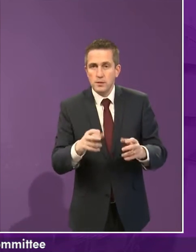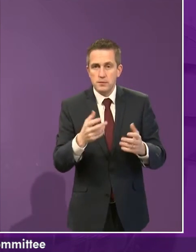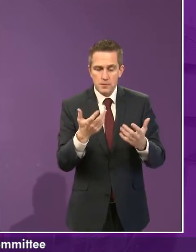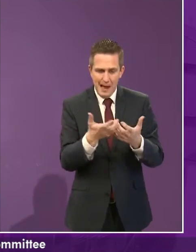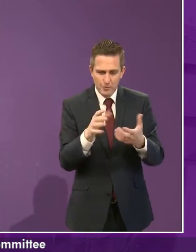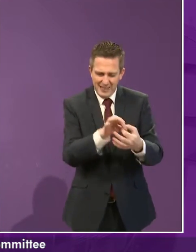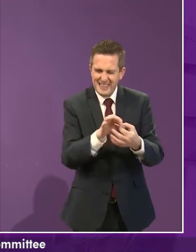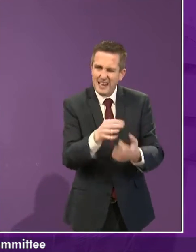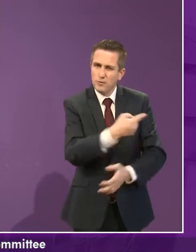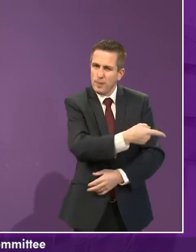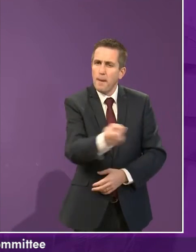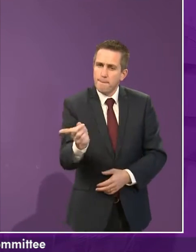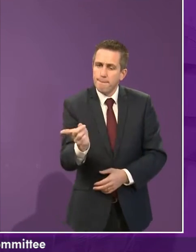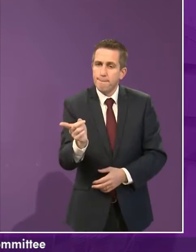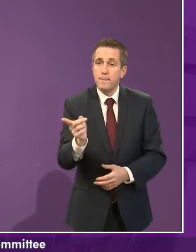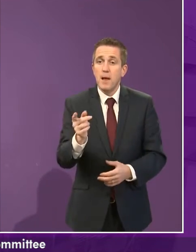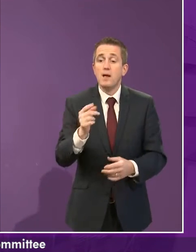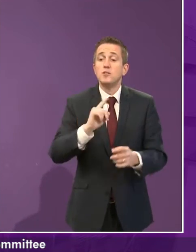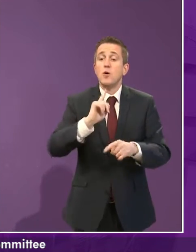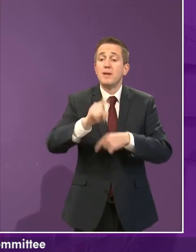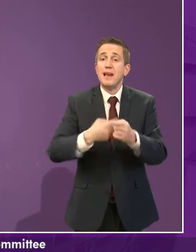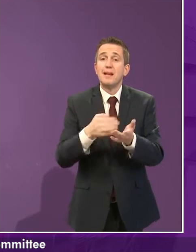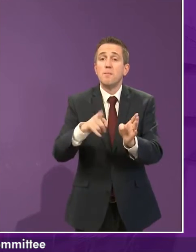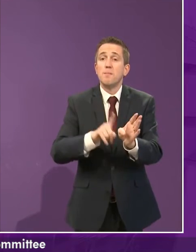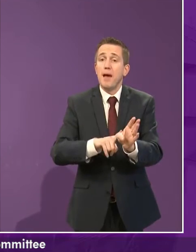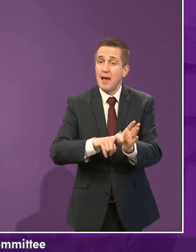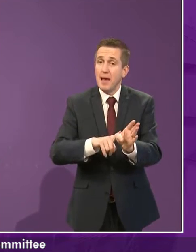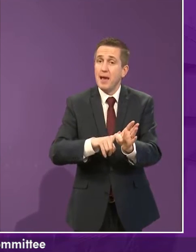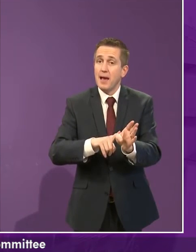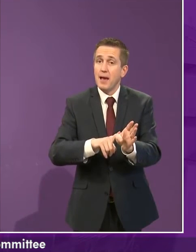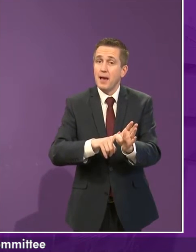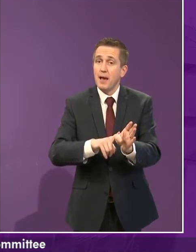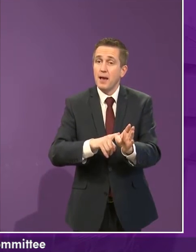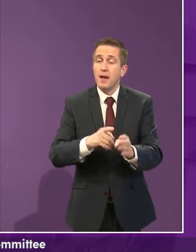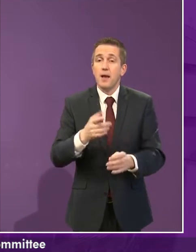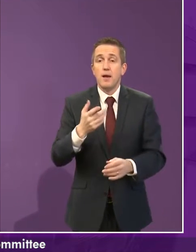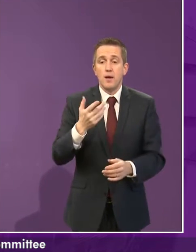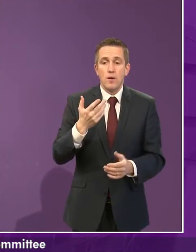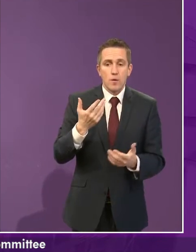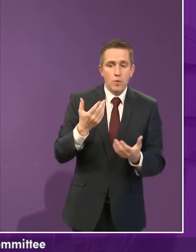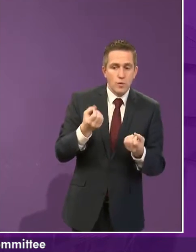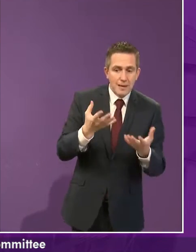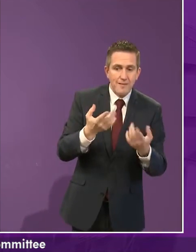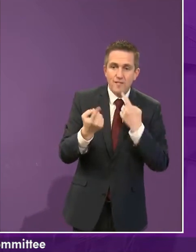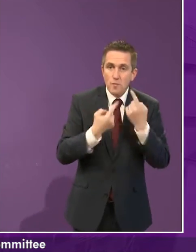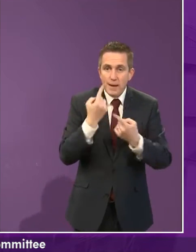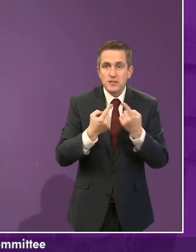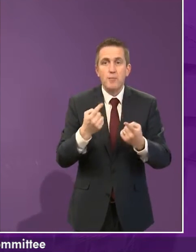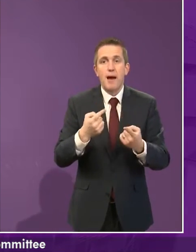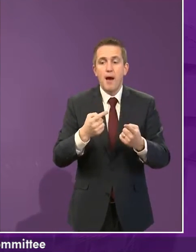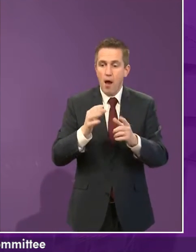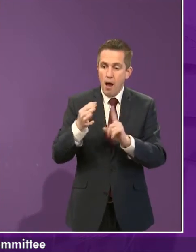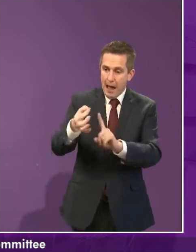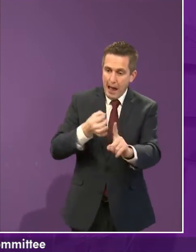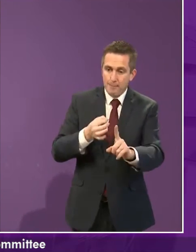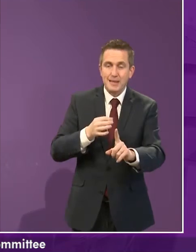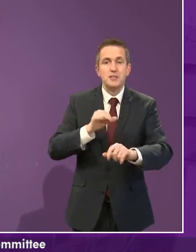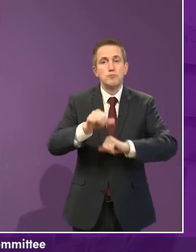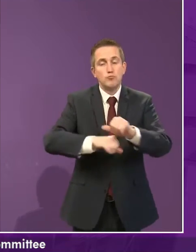But in terms of the transition day we're going to have for May, it will have, because the college advisors want to know about our admissions processes, how we look